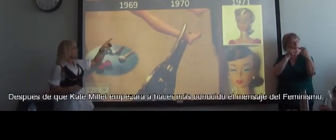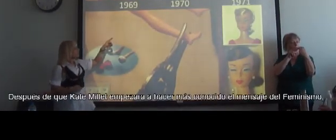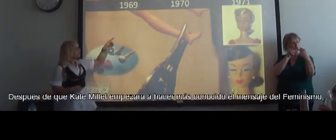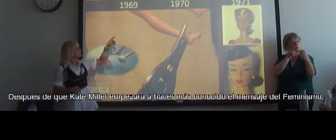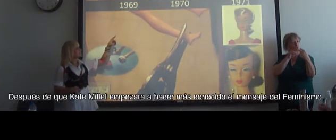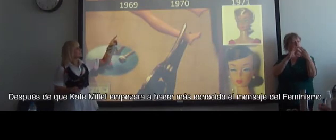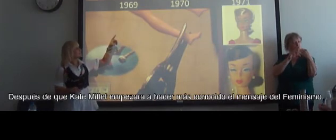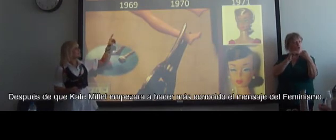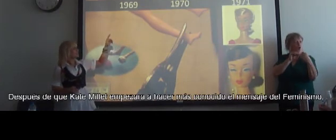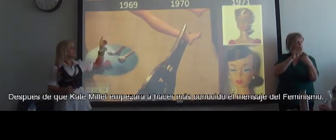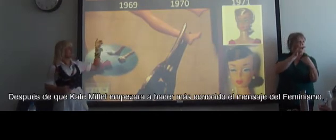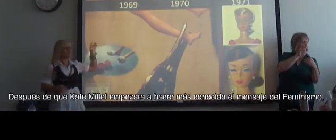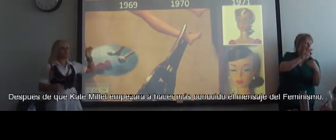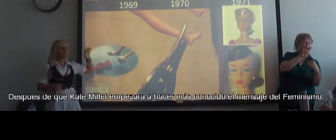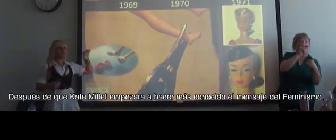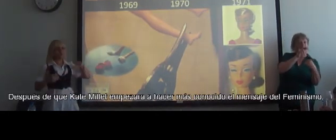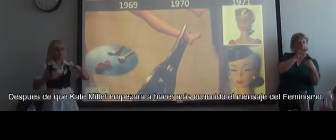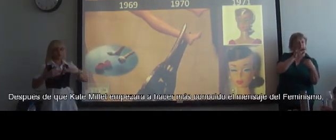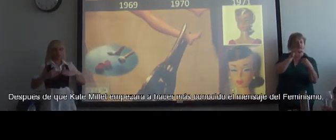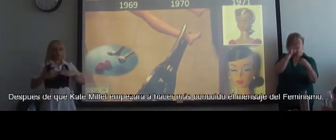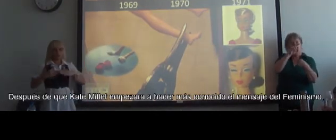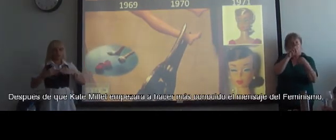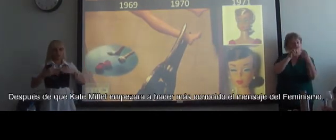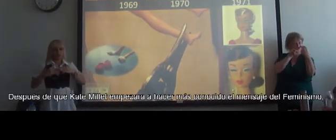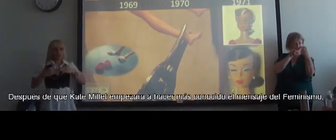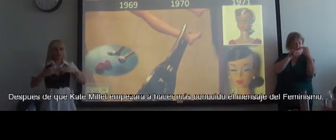Kate Millett started to